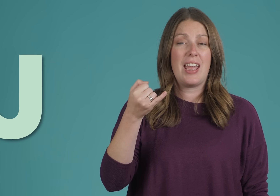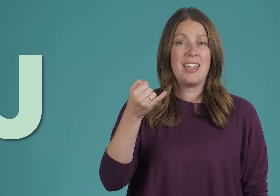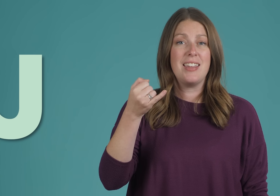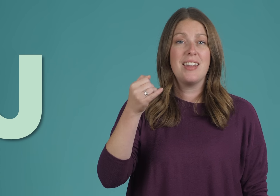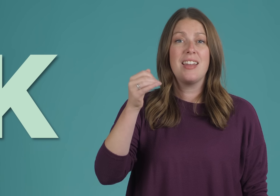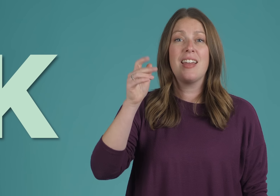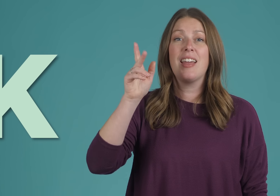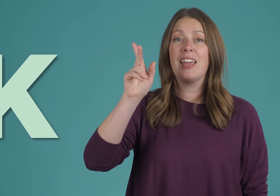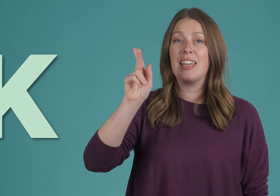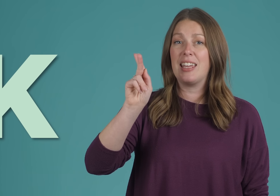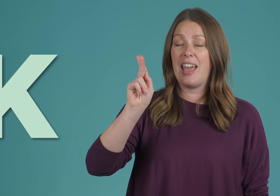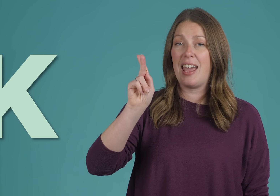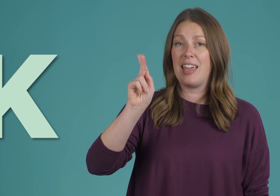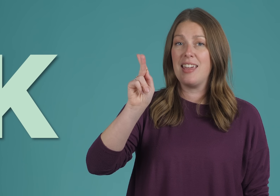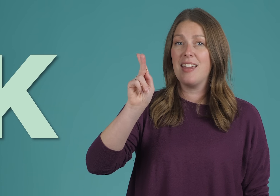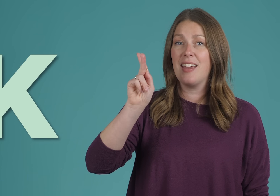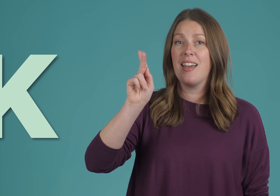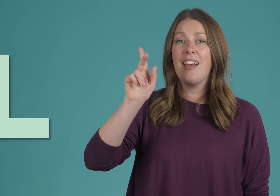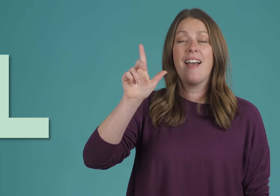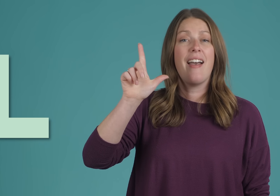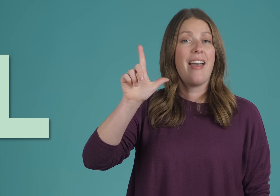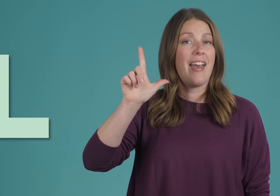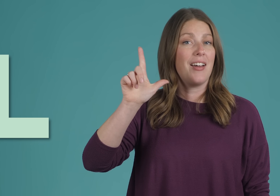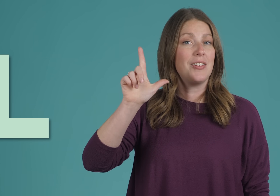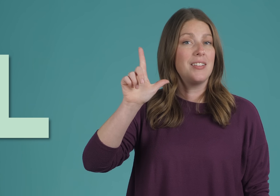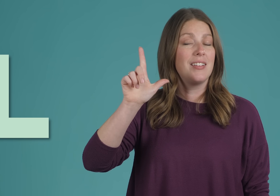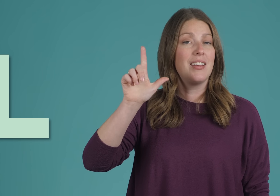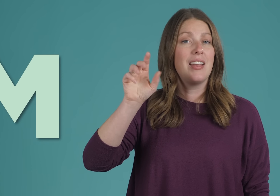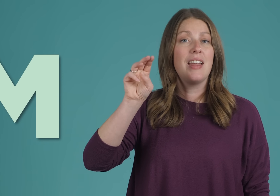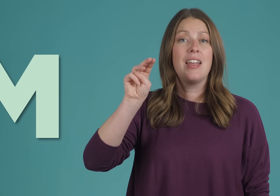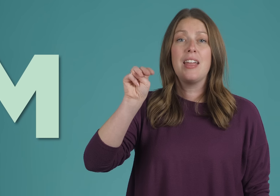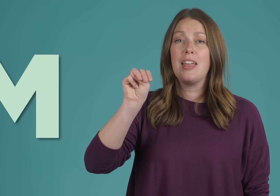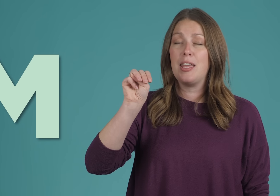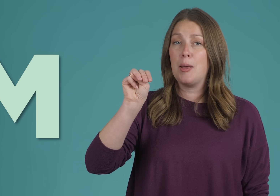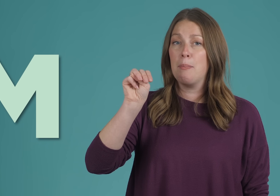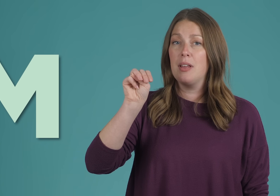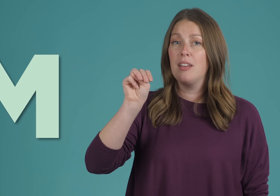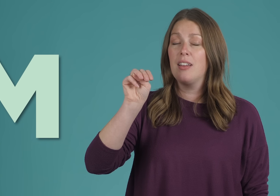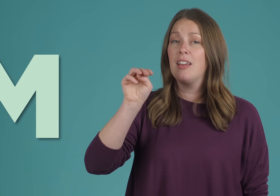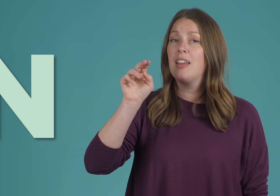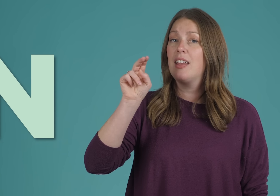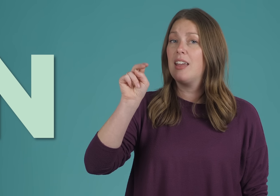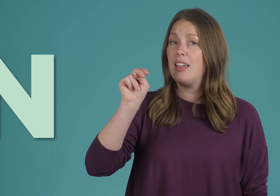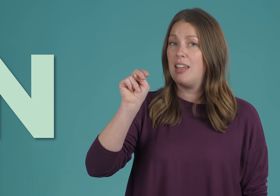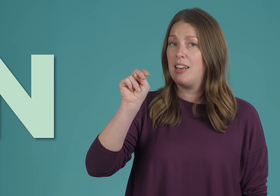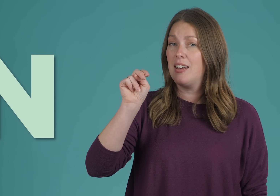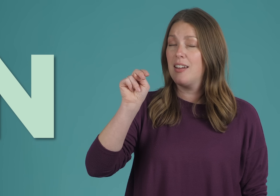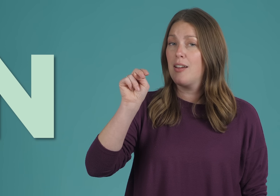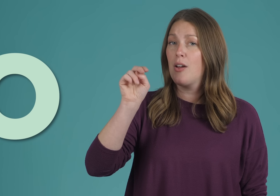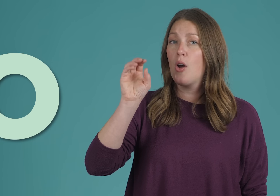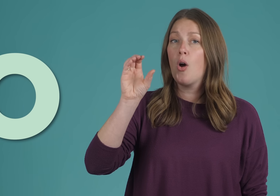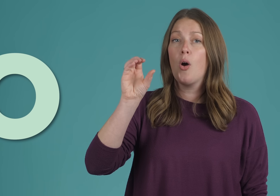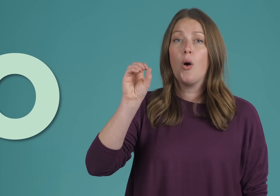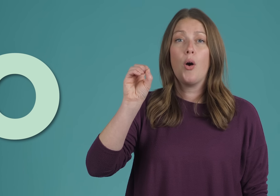J, K, L, M, N,